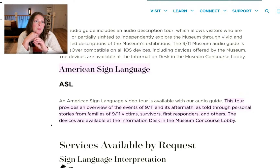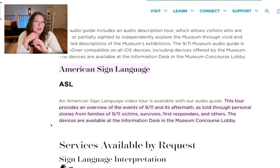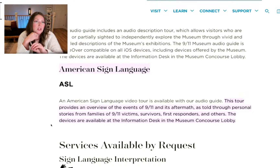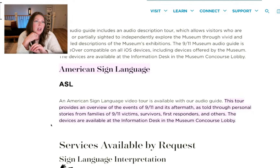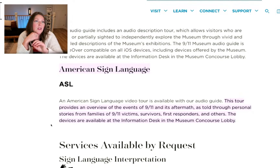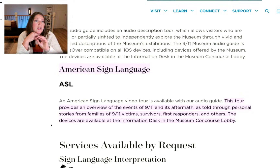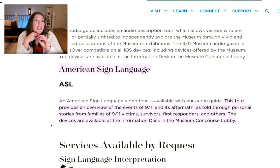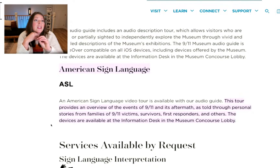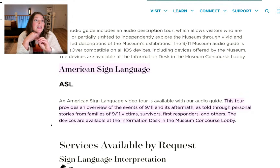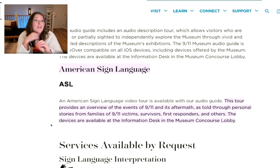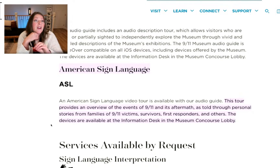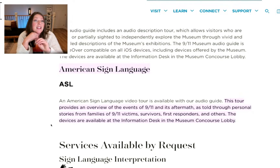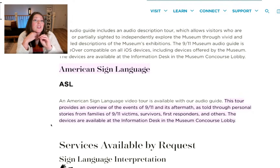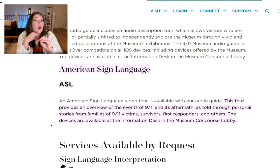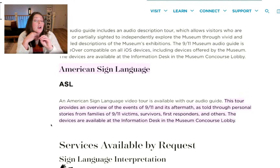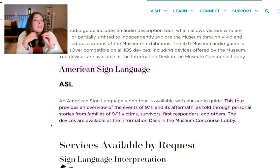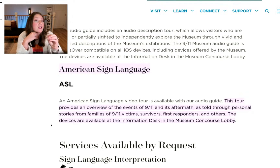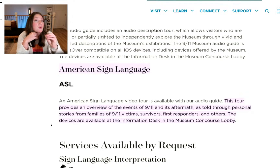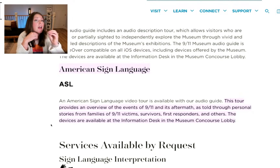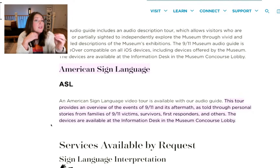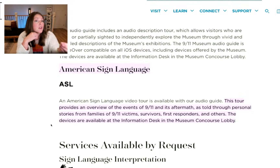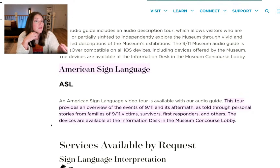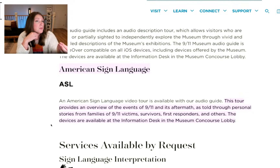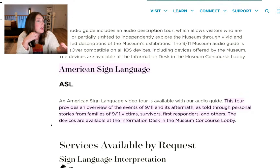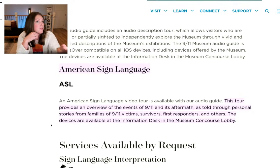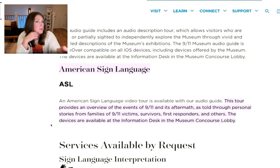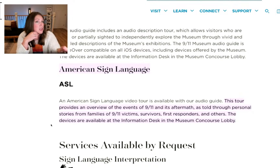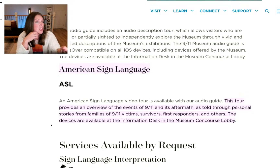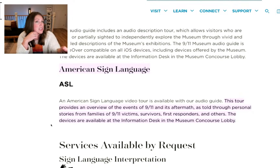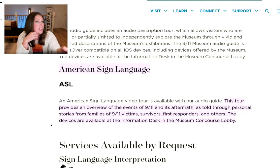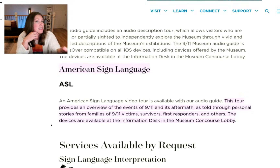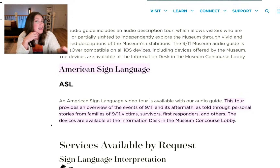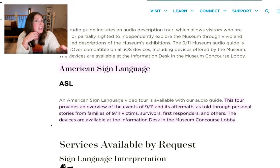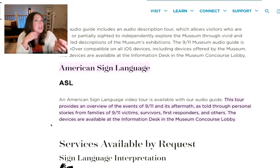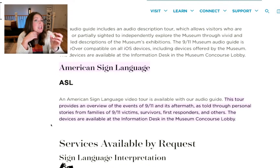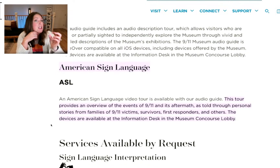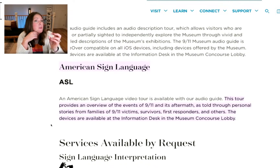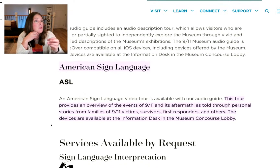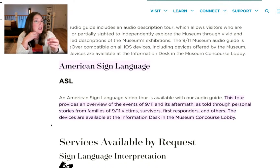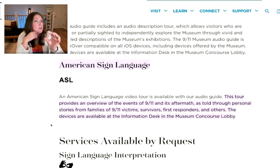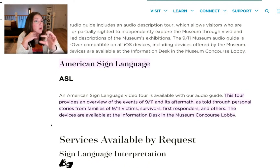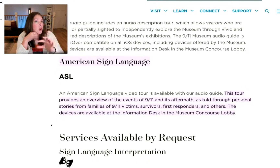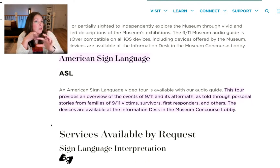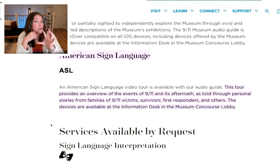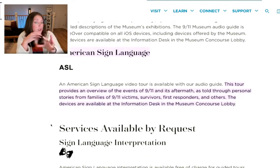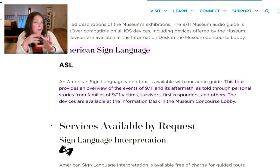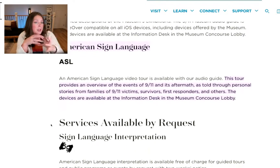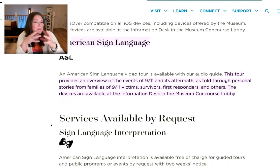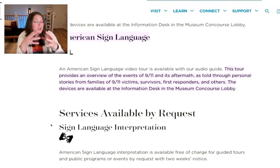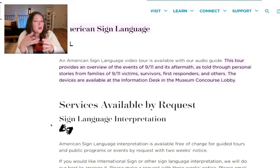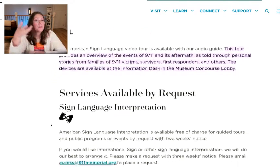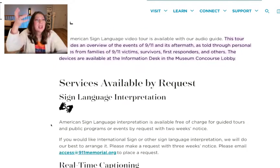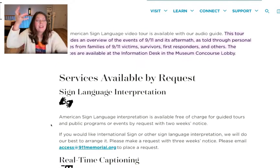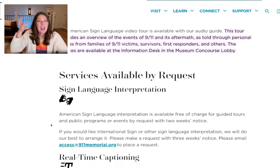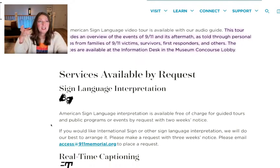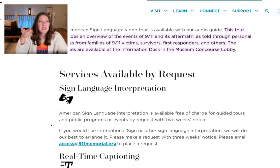responders, and others. The devices are available at the information desk in the museum concourse lobby. So that's the